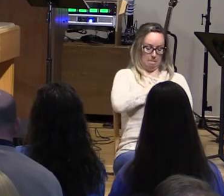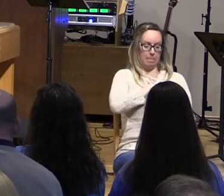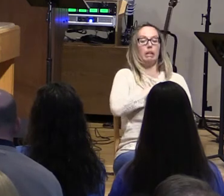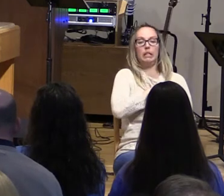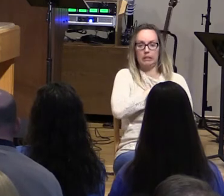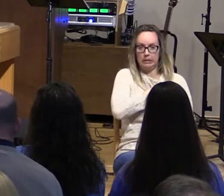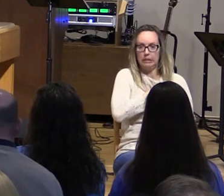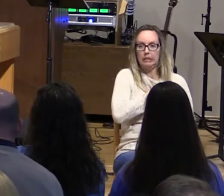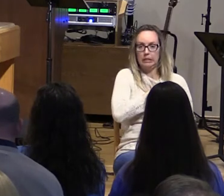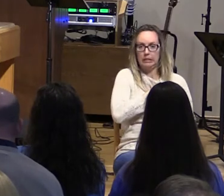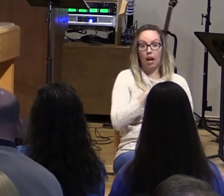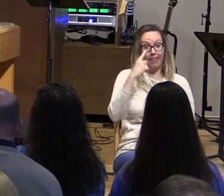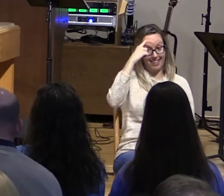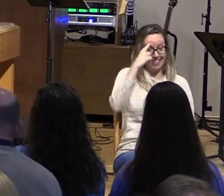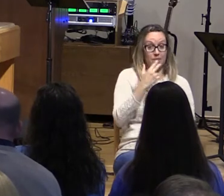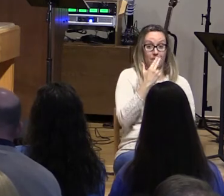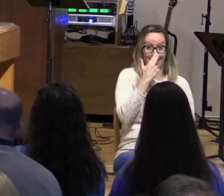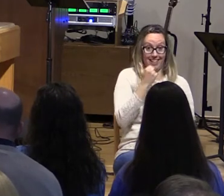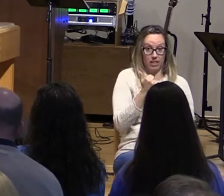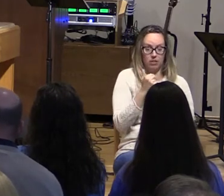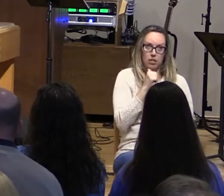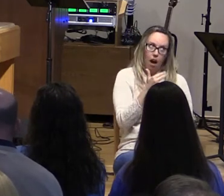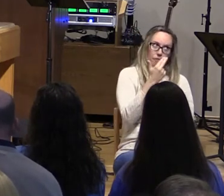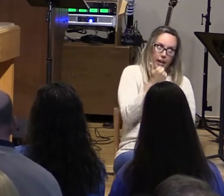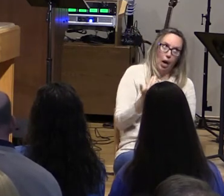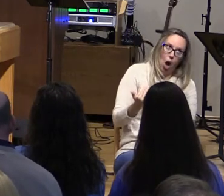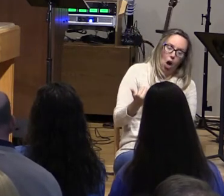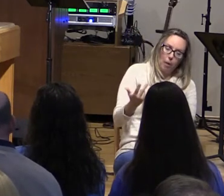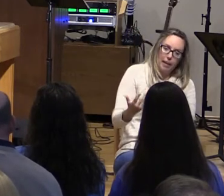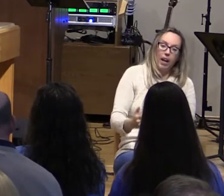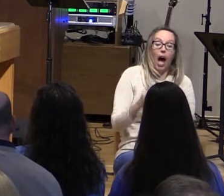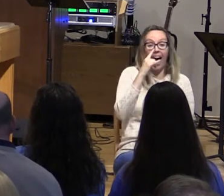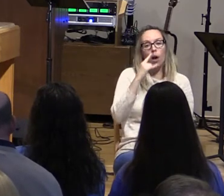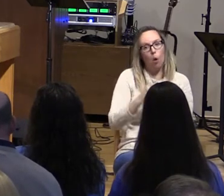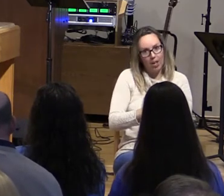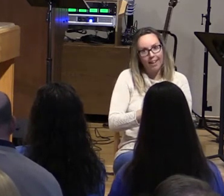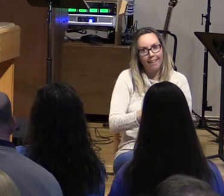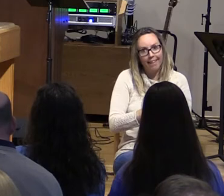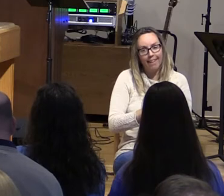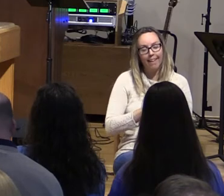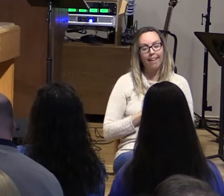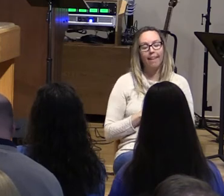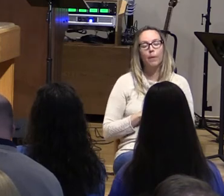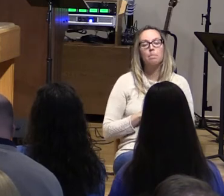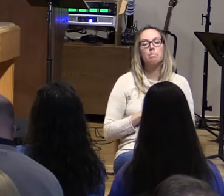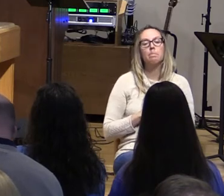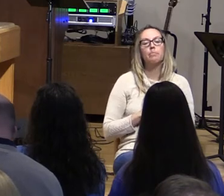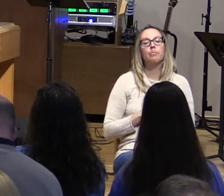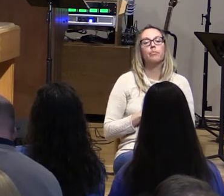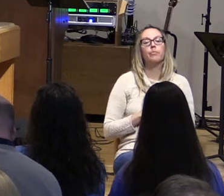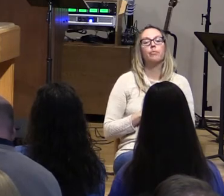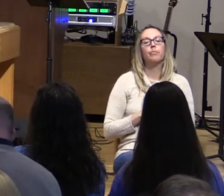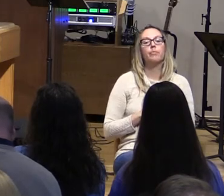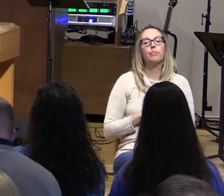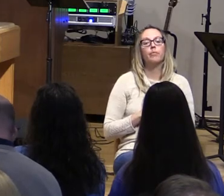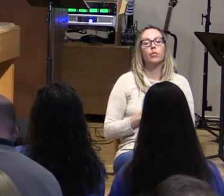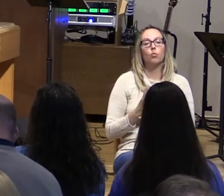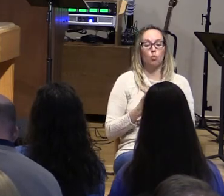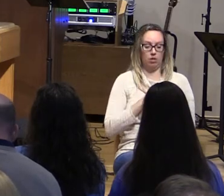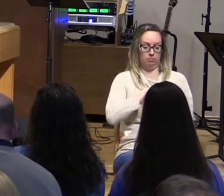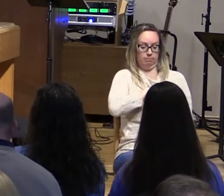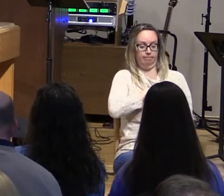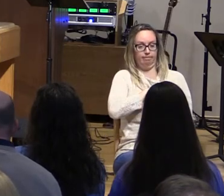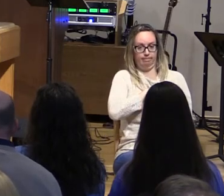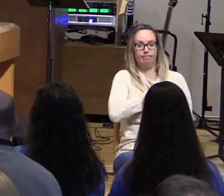officers, I think it's funny, not funny, haha, but ironic funny, is that one of the Capitol